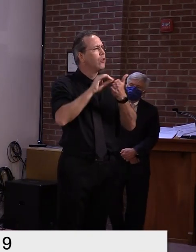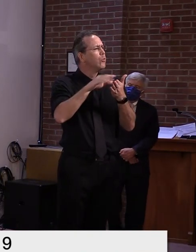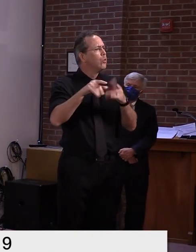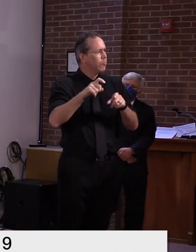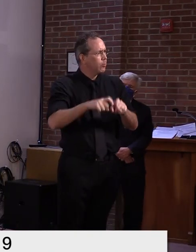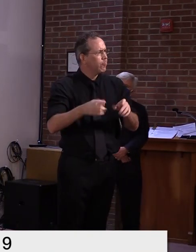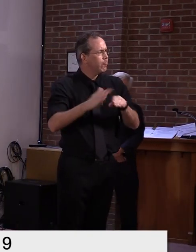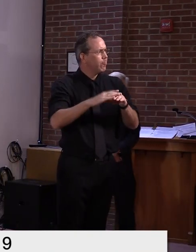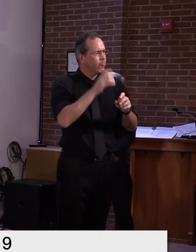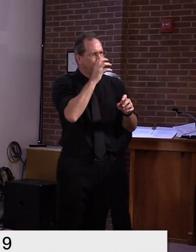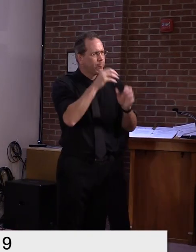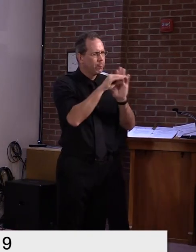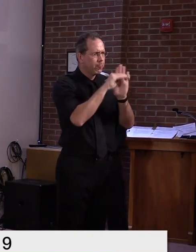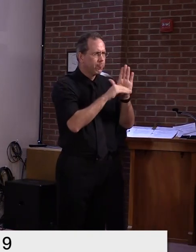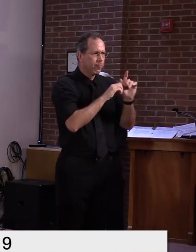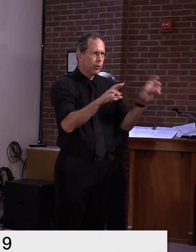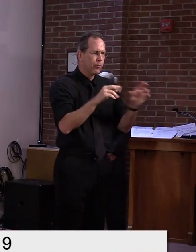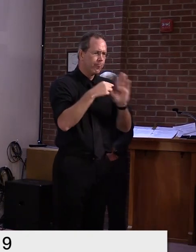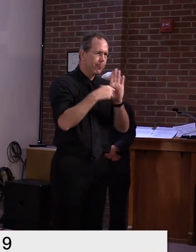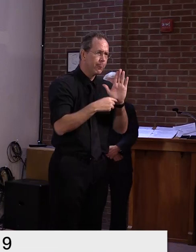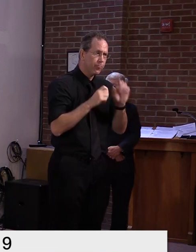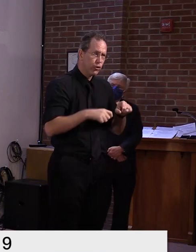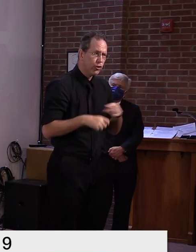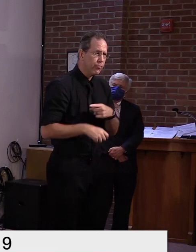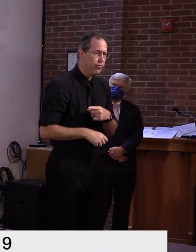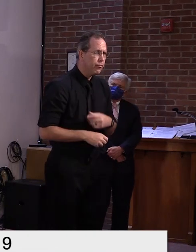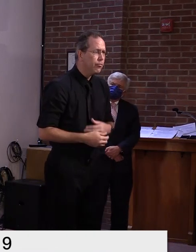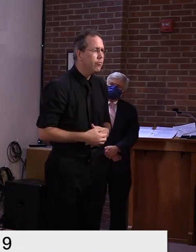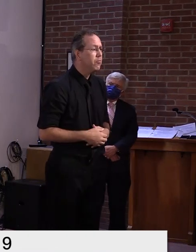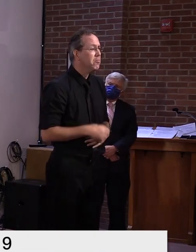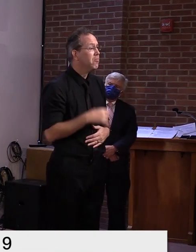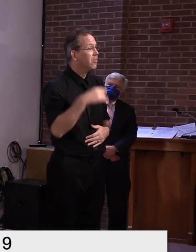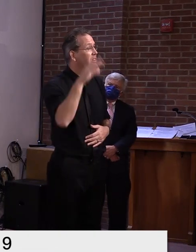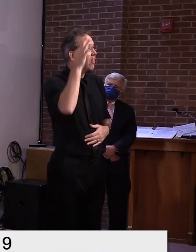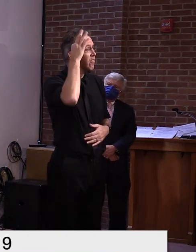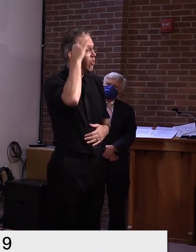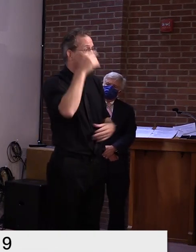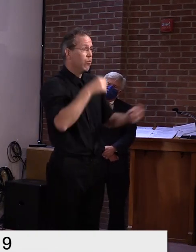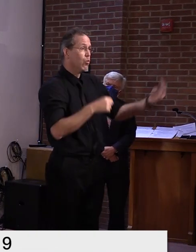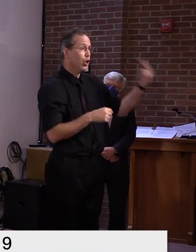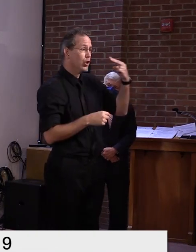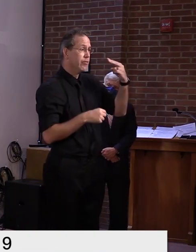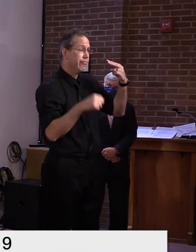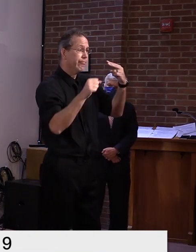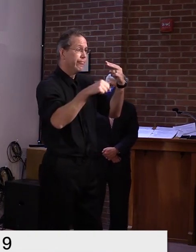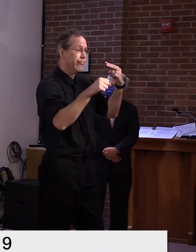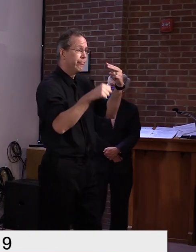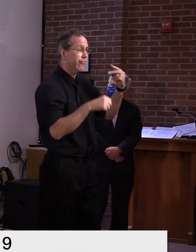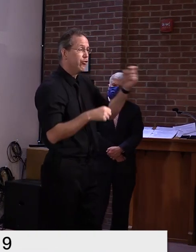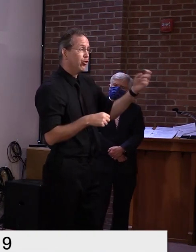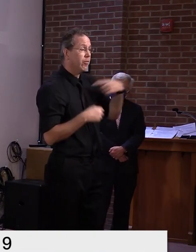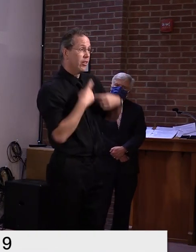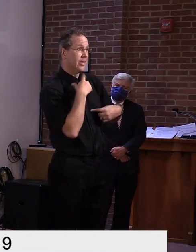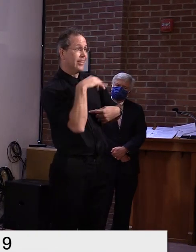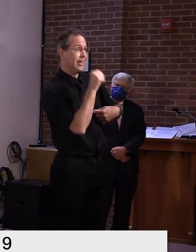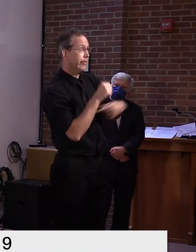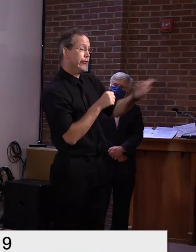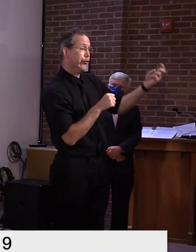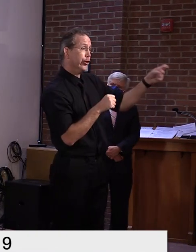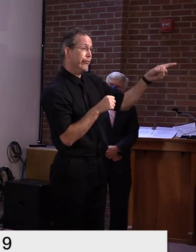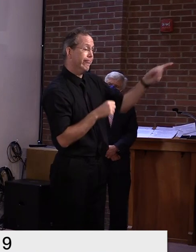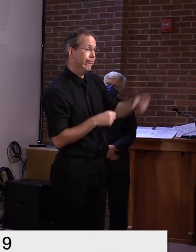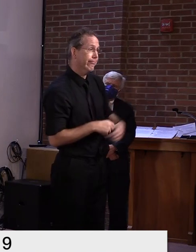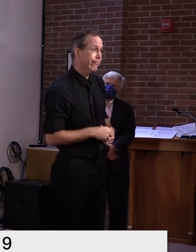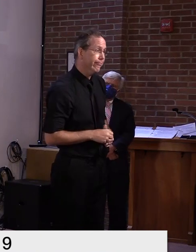suit. I think this is, you know, another case where Vermont has taken a different path. And I give